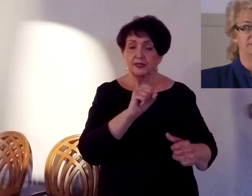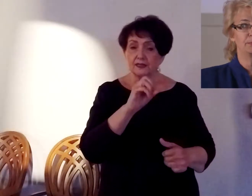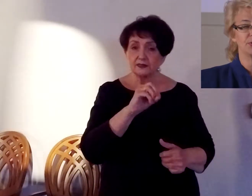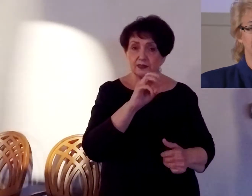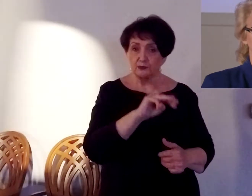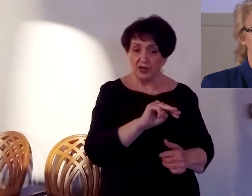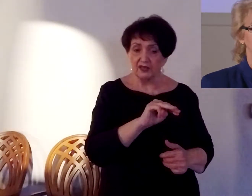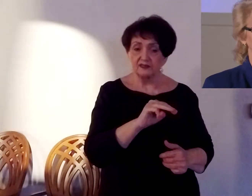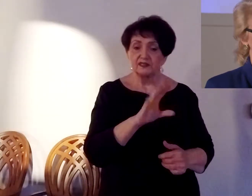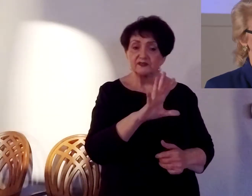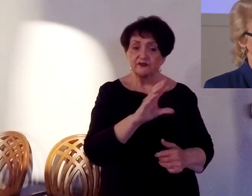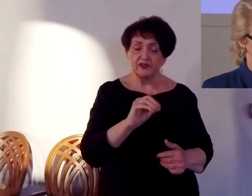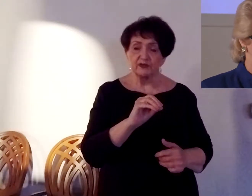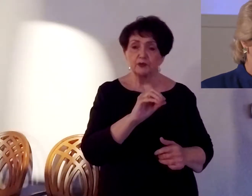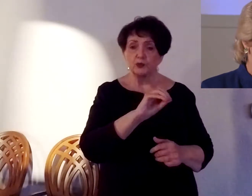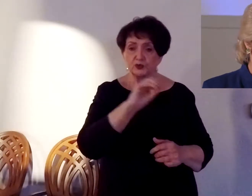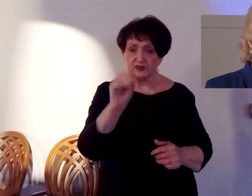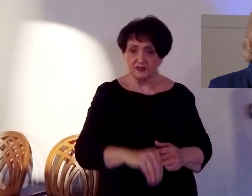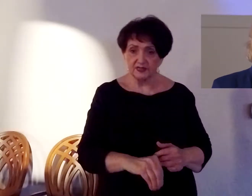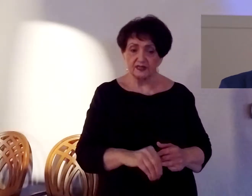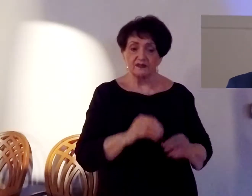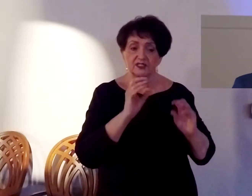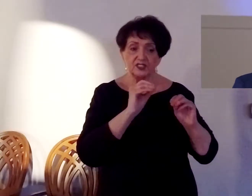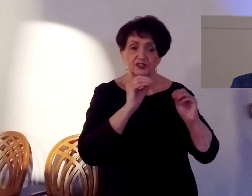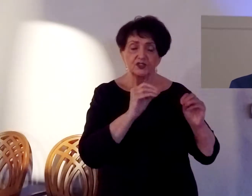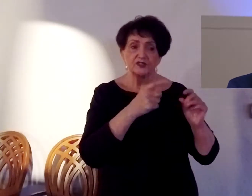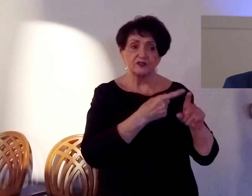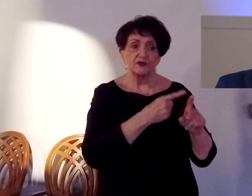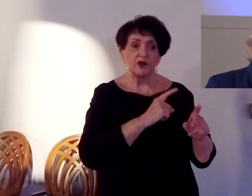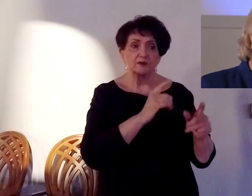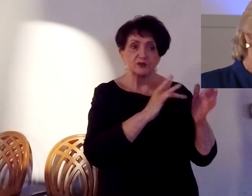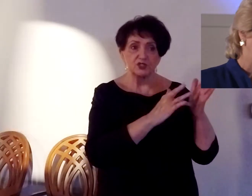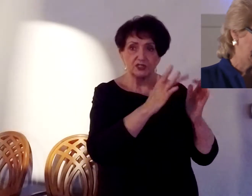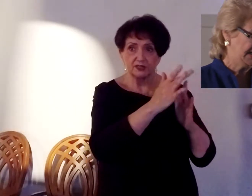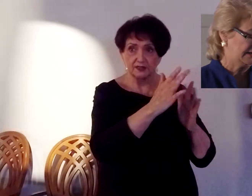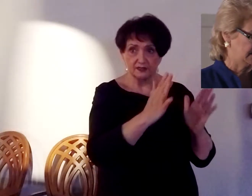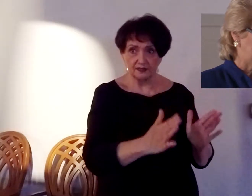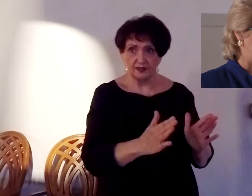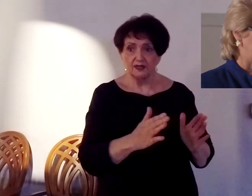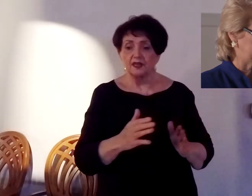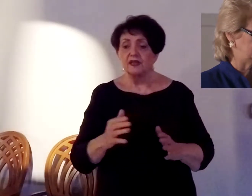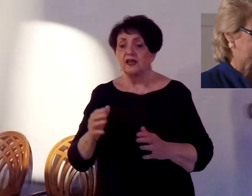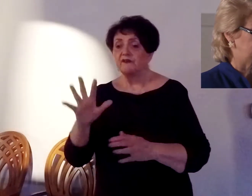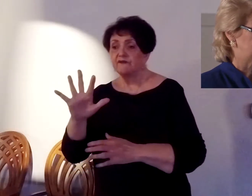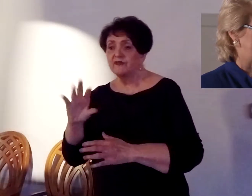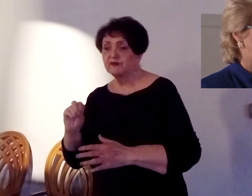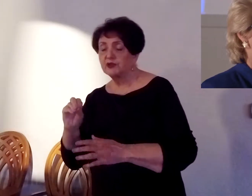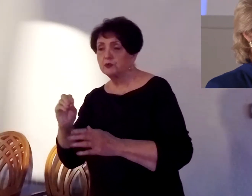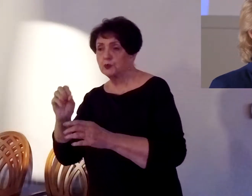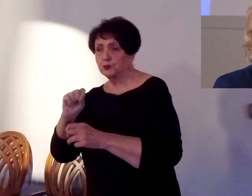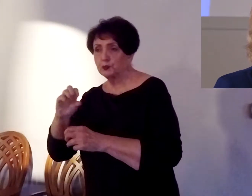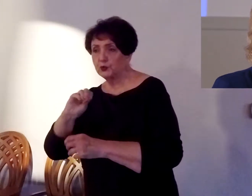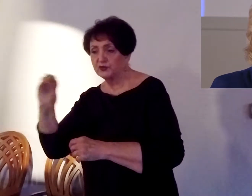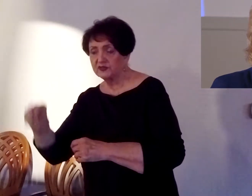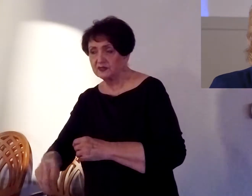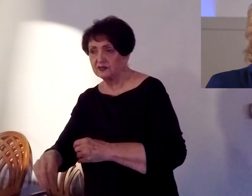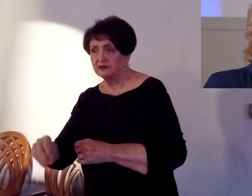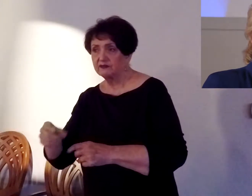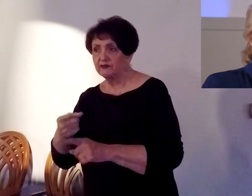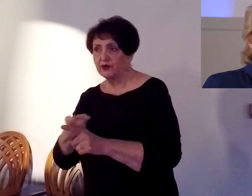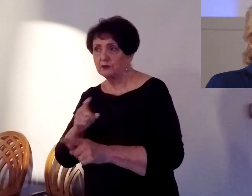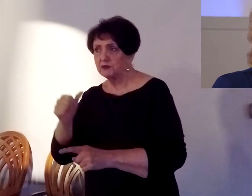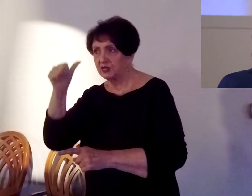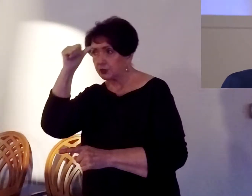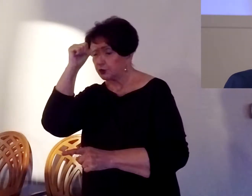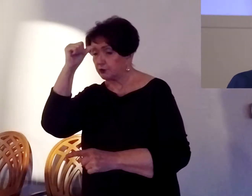Jesus and 50% the Hinduism as portrayed by Sri Aurobindo. Heavily influenced by psychology, mental